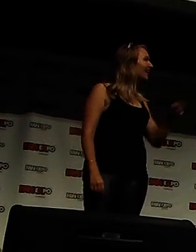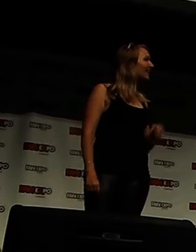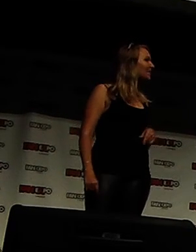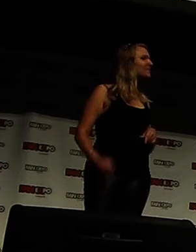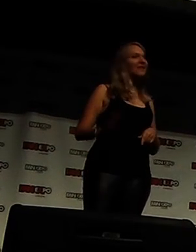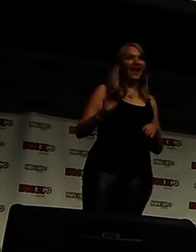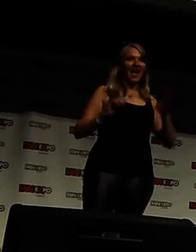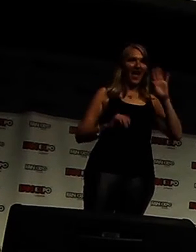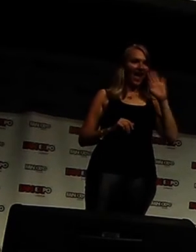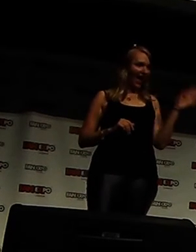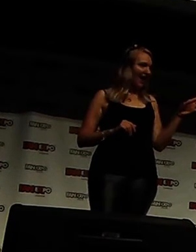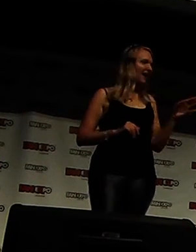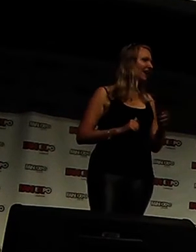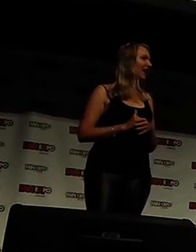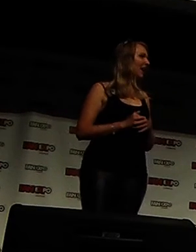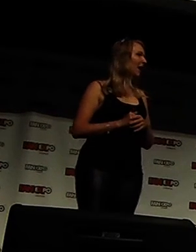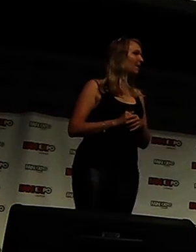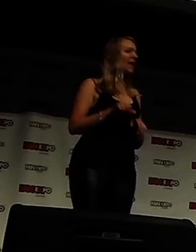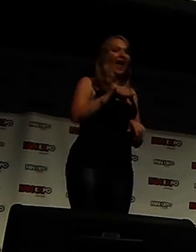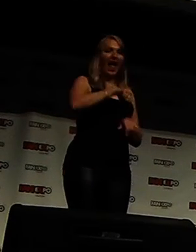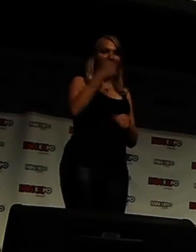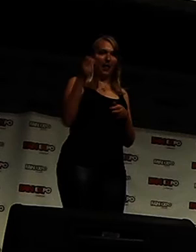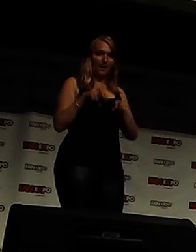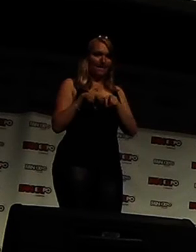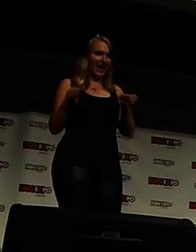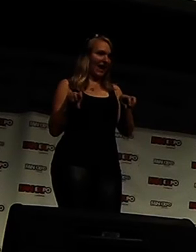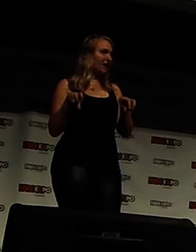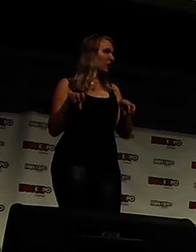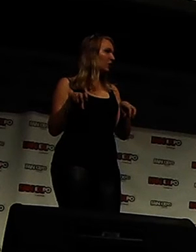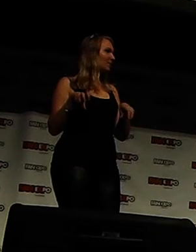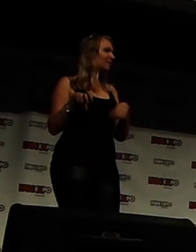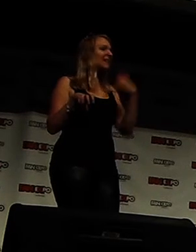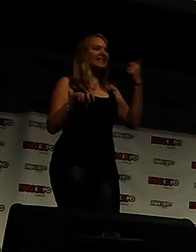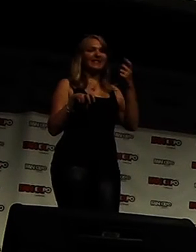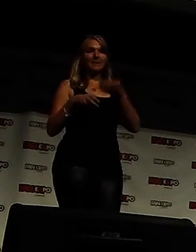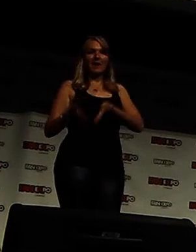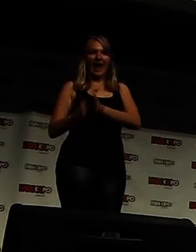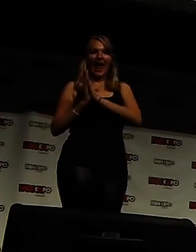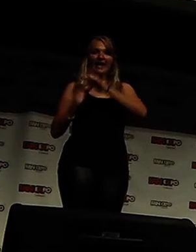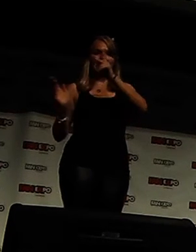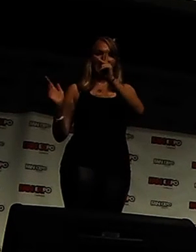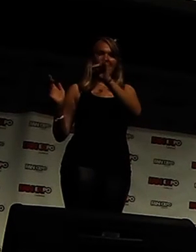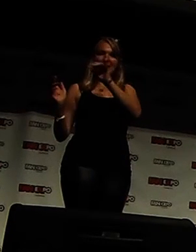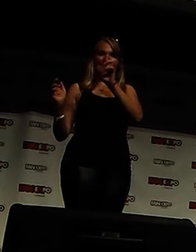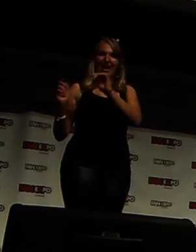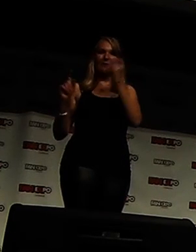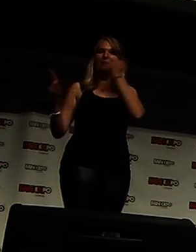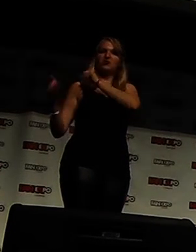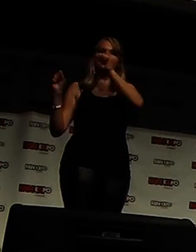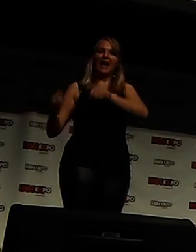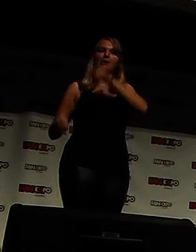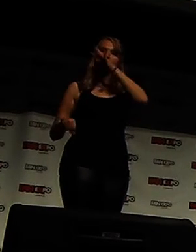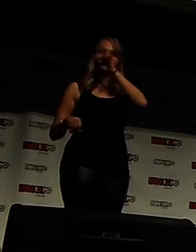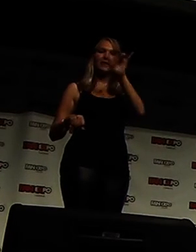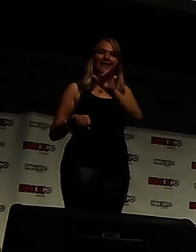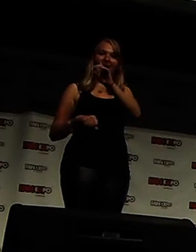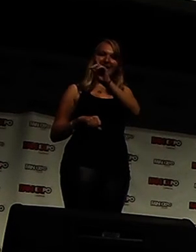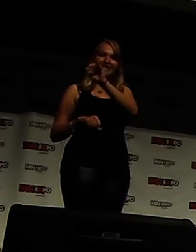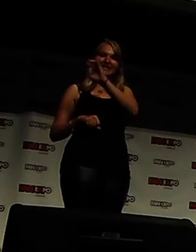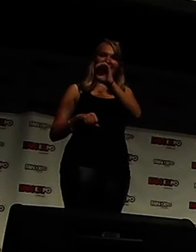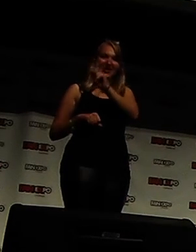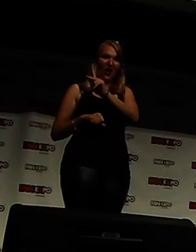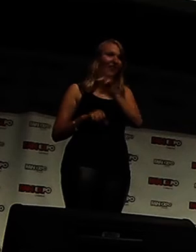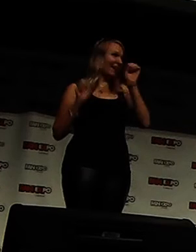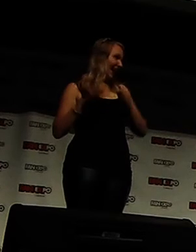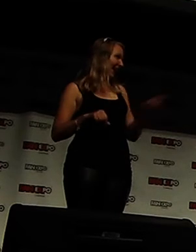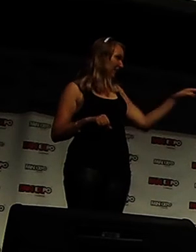Hi. In another panel, someone asked Karen Gillan if she would say something in a Dalek voice, so I was wondering if you would do that. No,